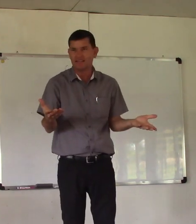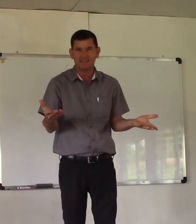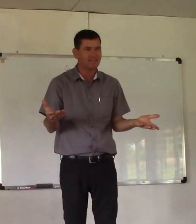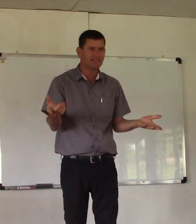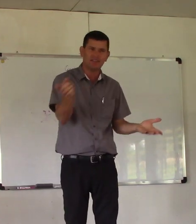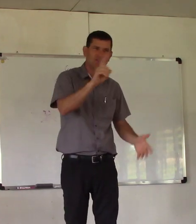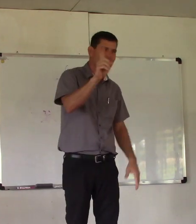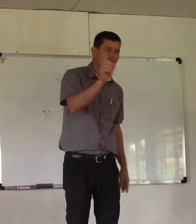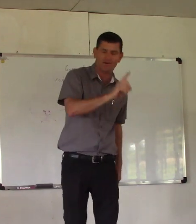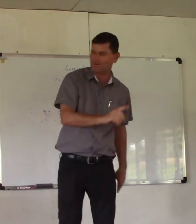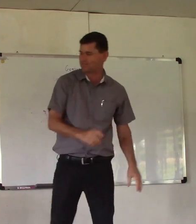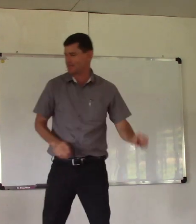no.